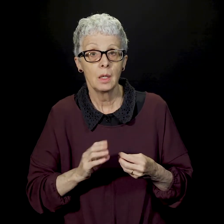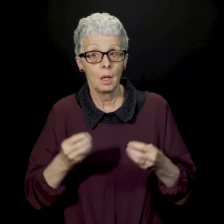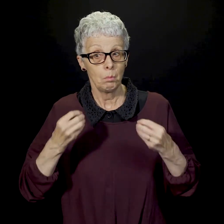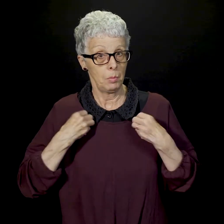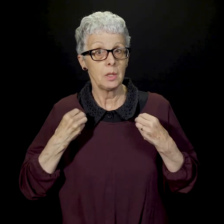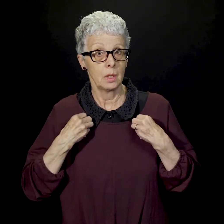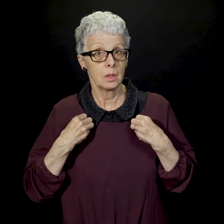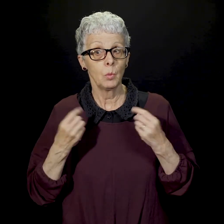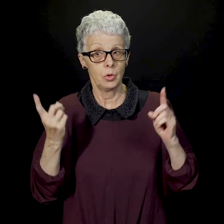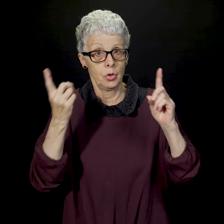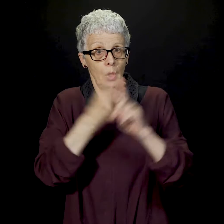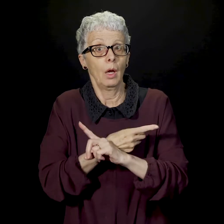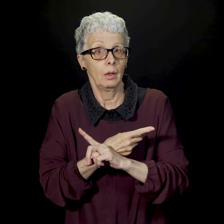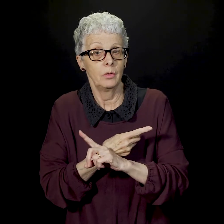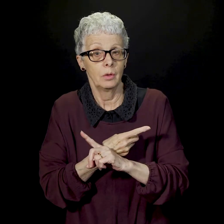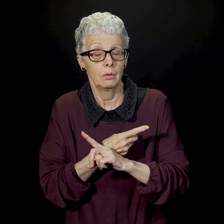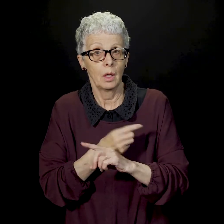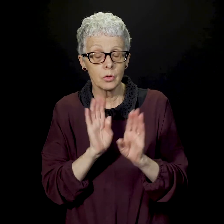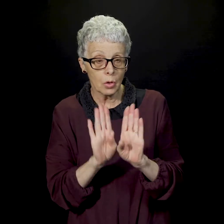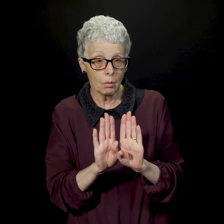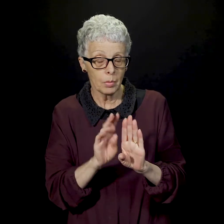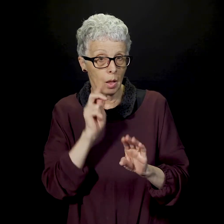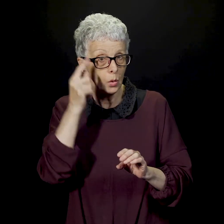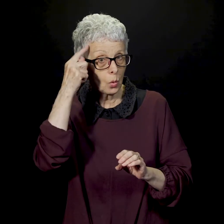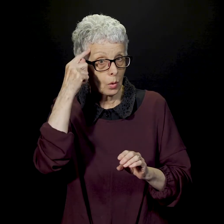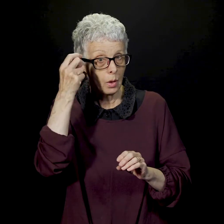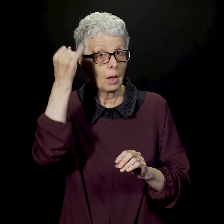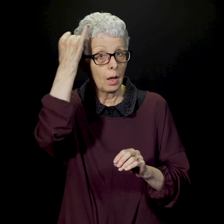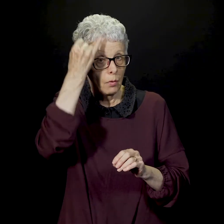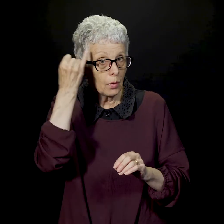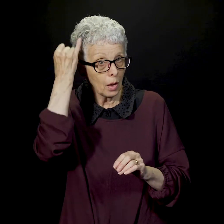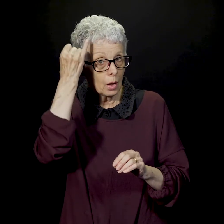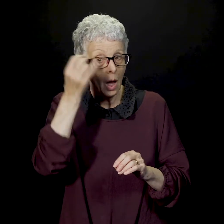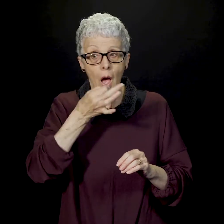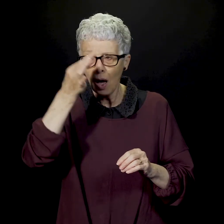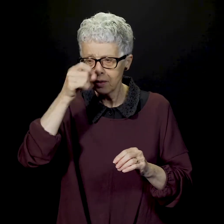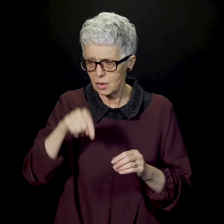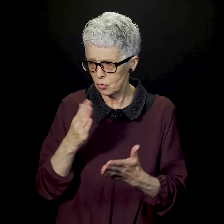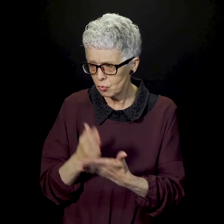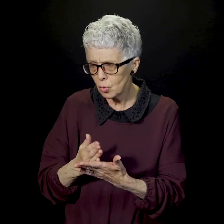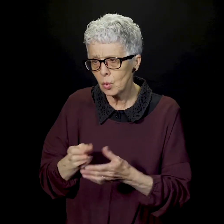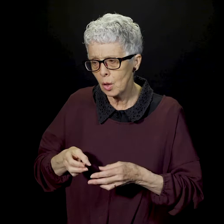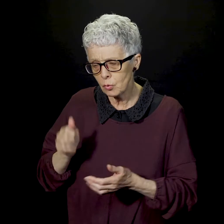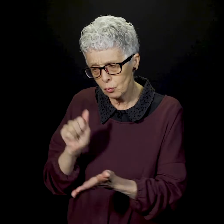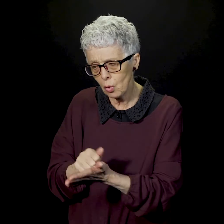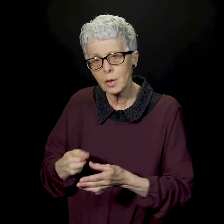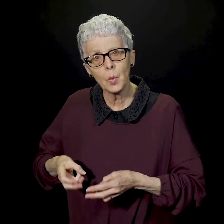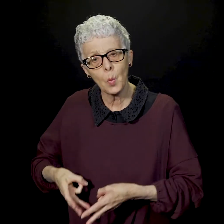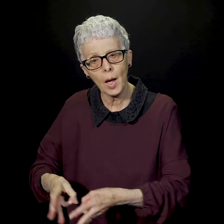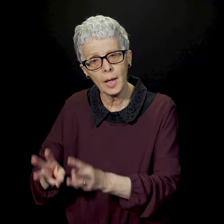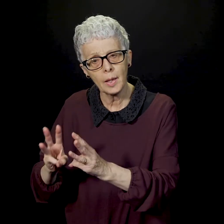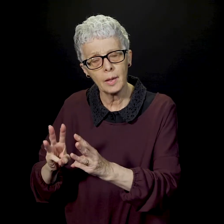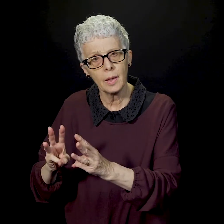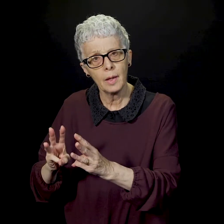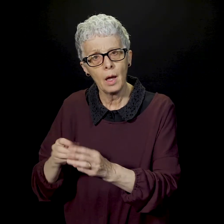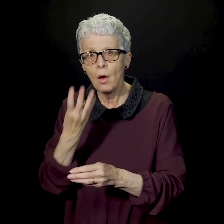at the very least, that would be reason to pause and to consider and ask, is this really the best way? Is this